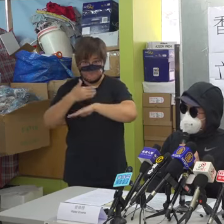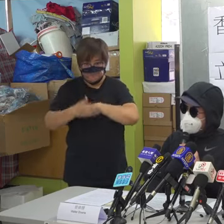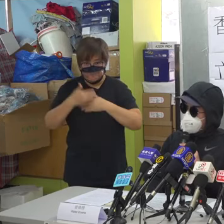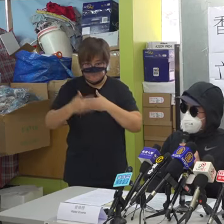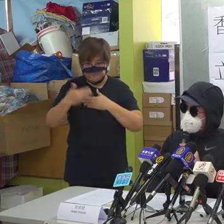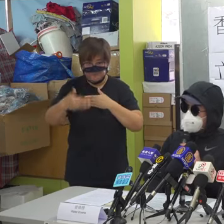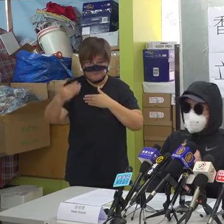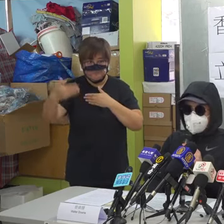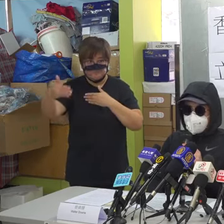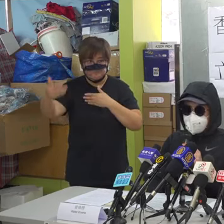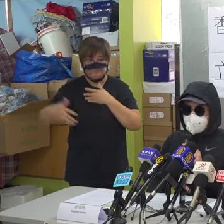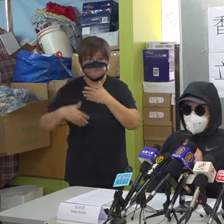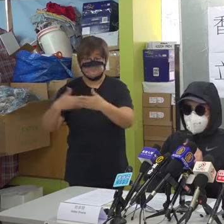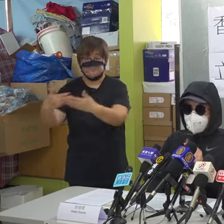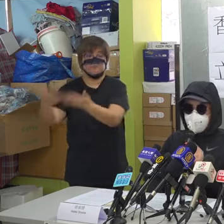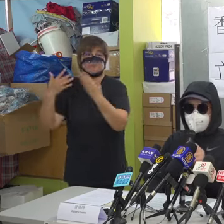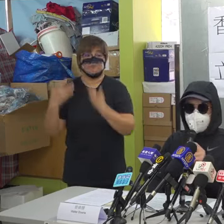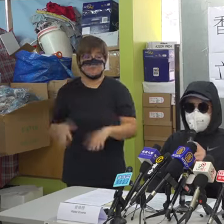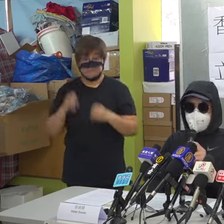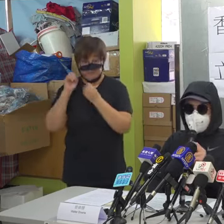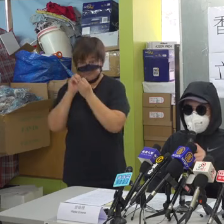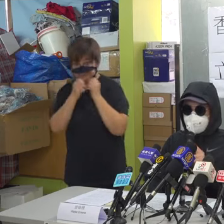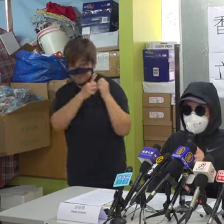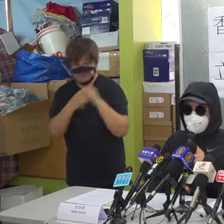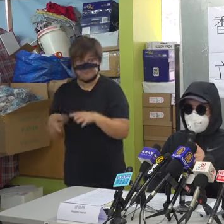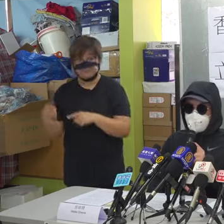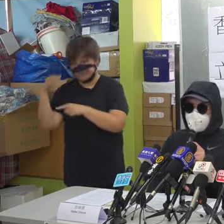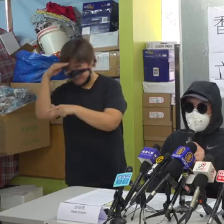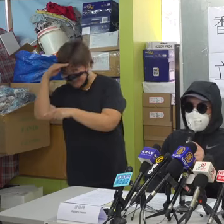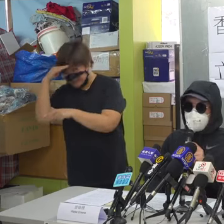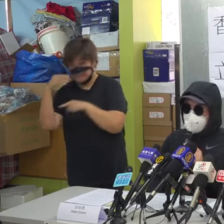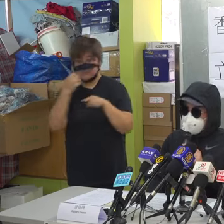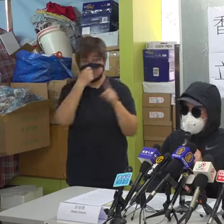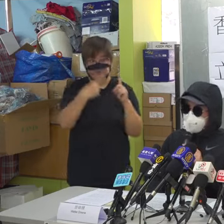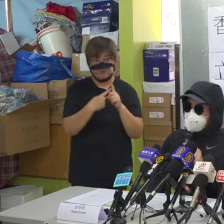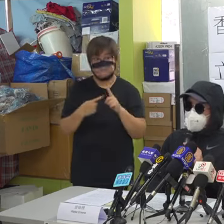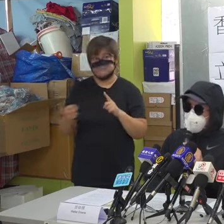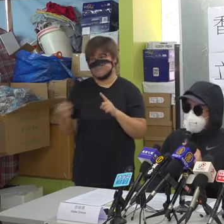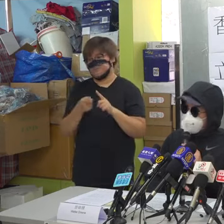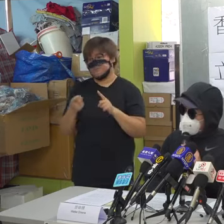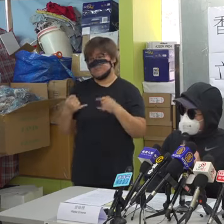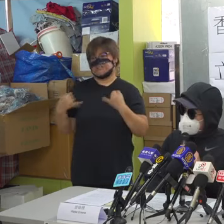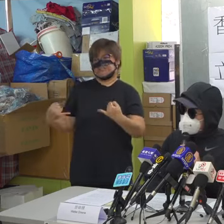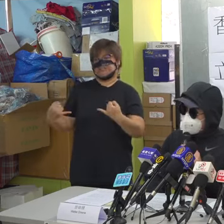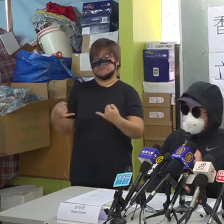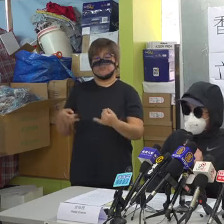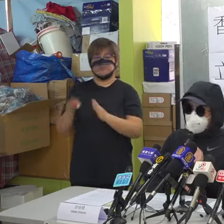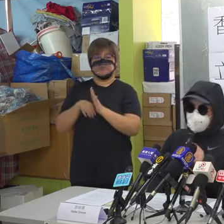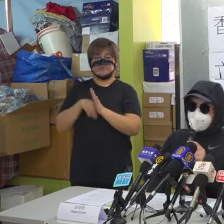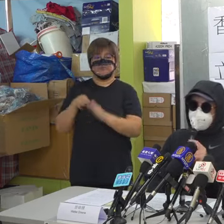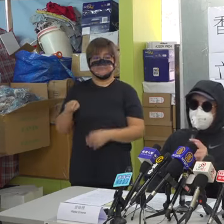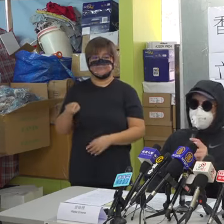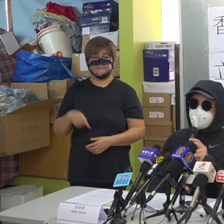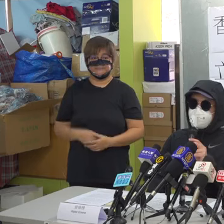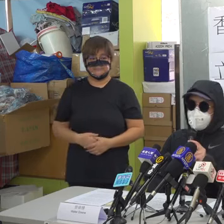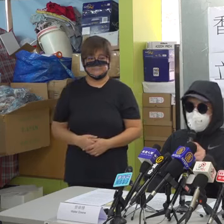between the citizens and the police. The police's main goal should be